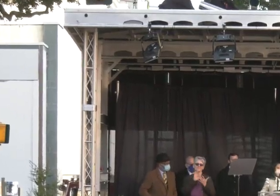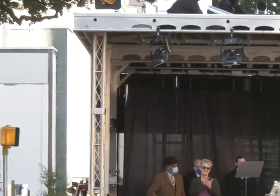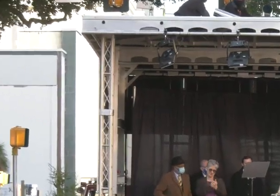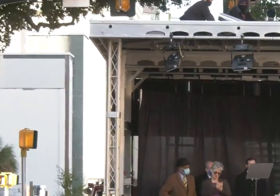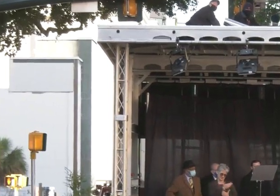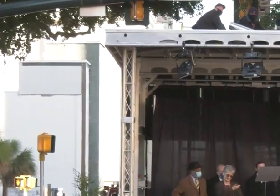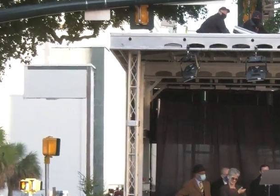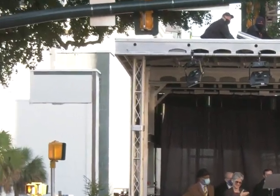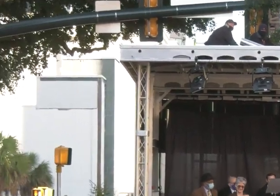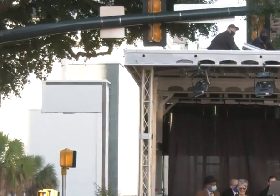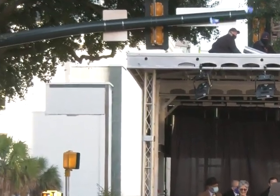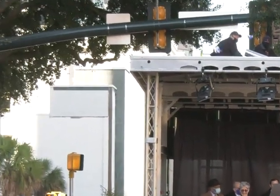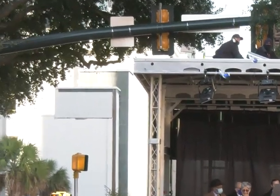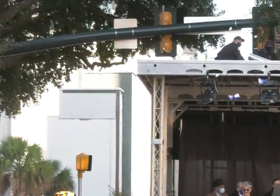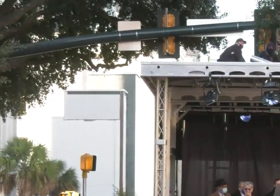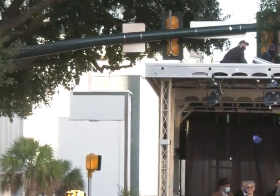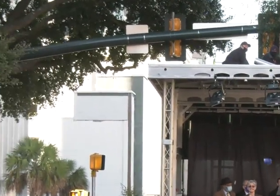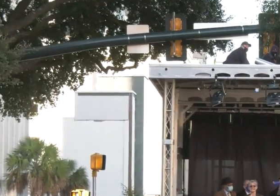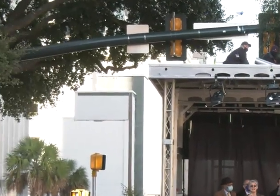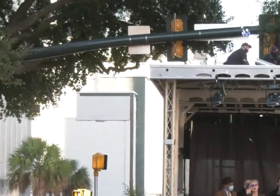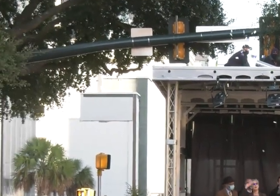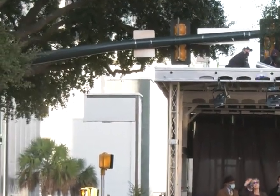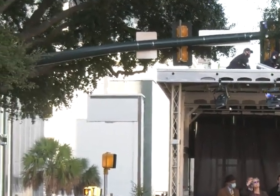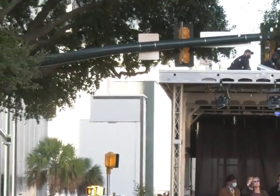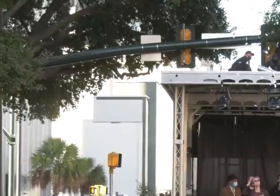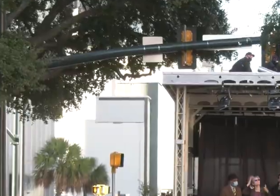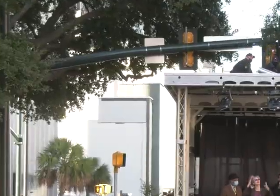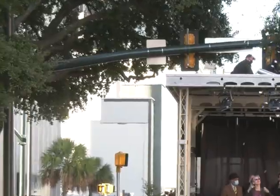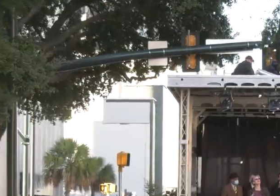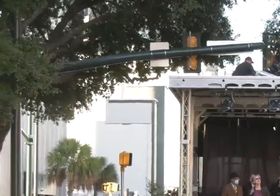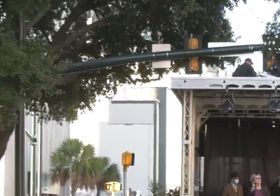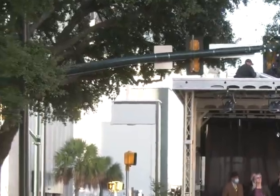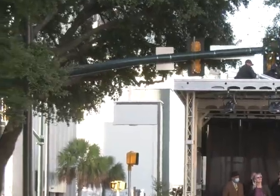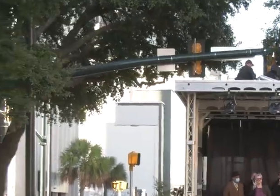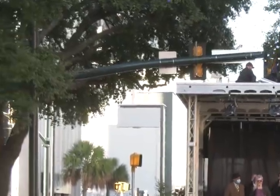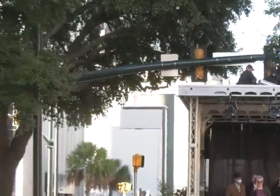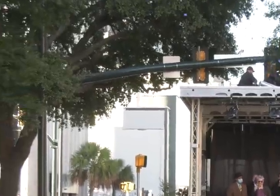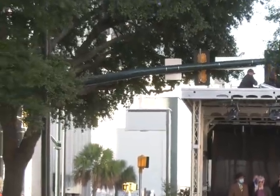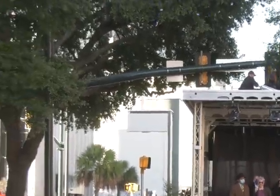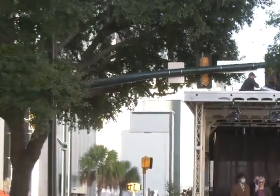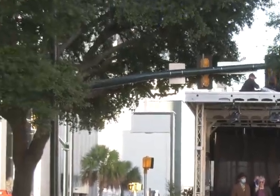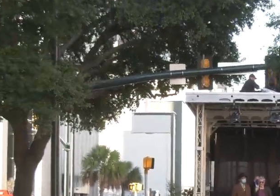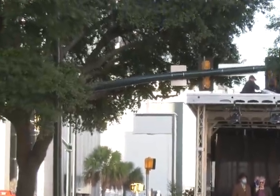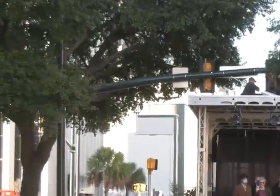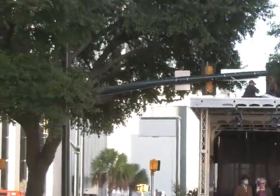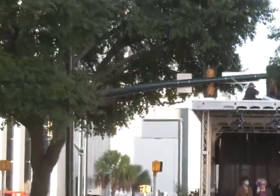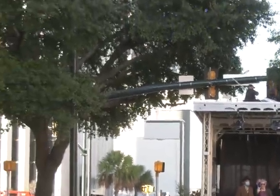Congratulations, Mayor Rickenmann. And yes, Columbia, we are open. I know you see on